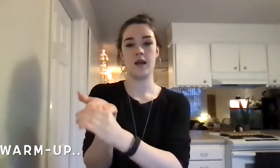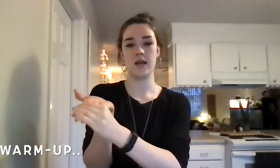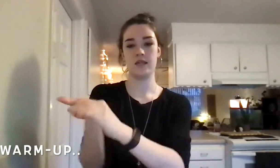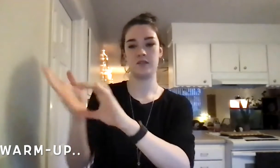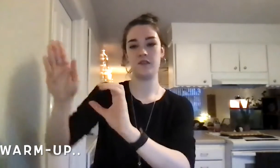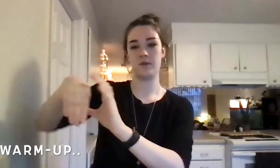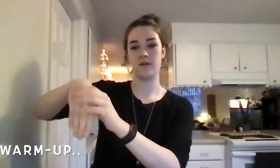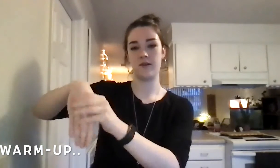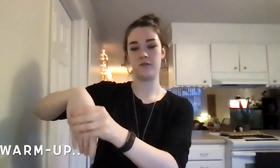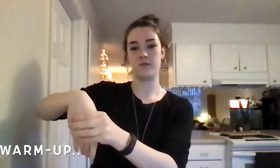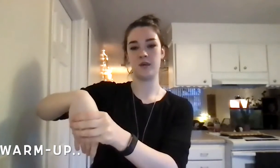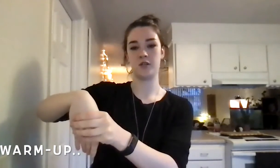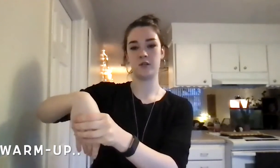And let's flip it around for good measure.